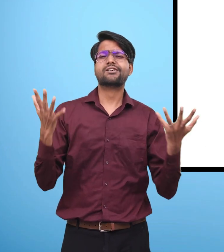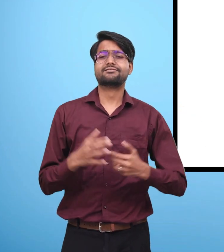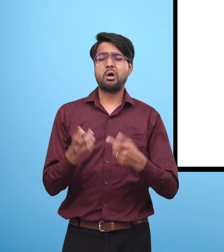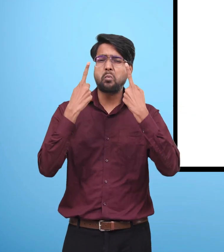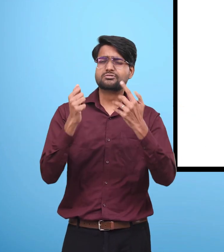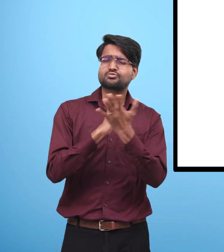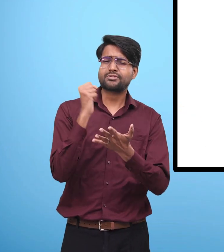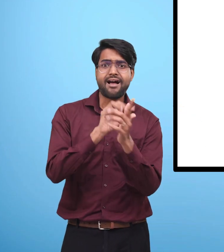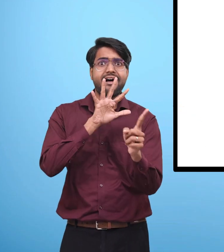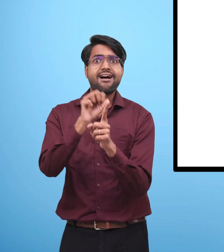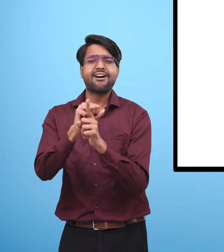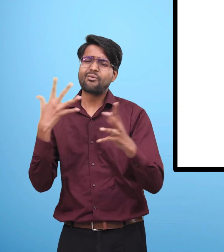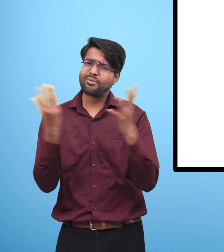Let us try to identify.